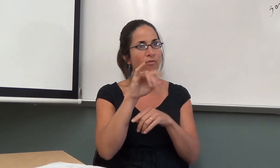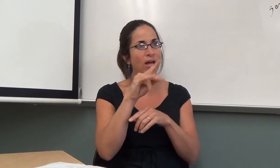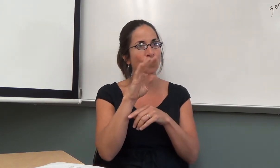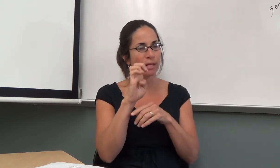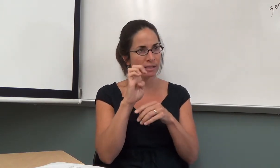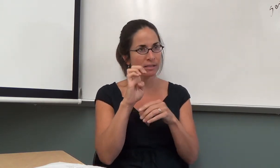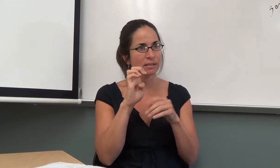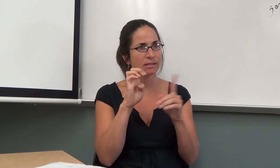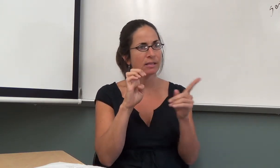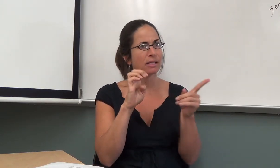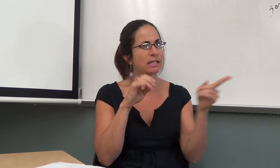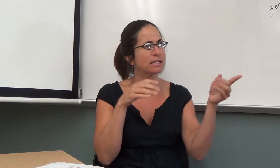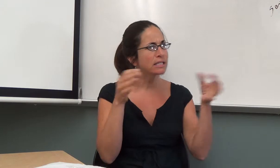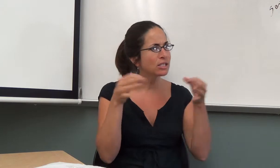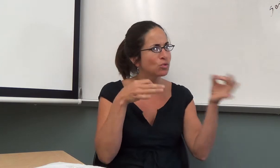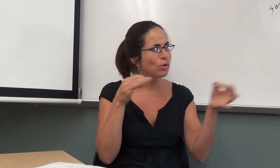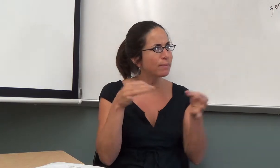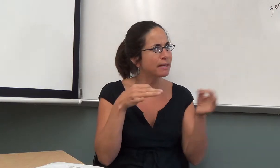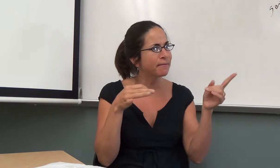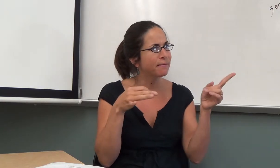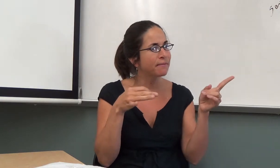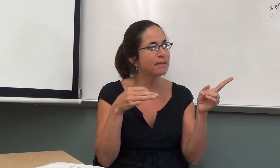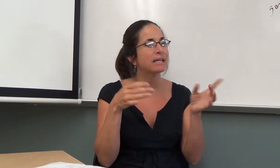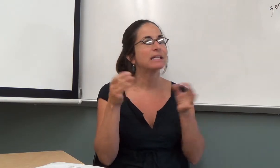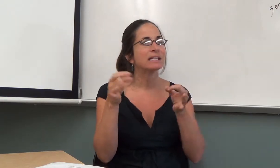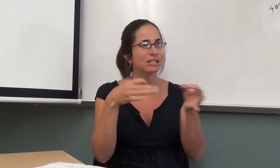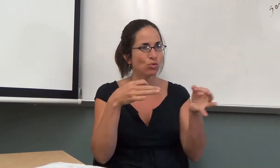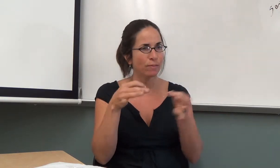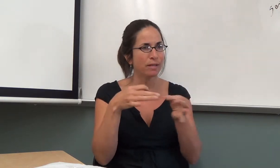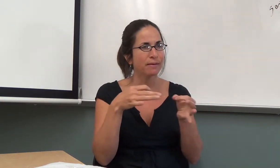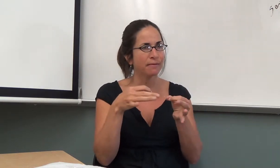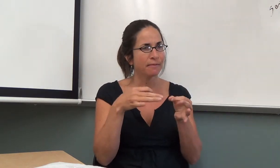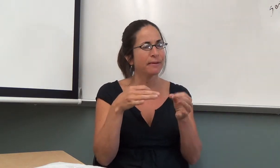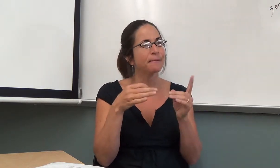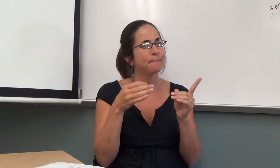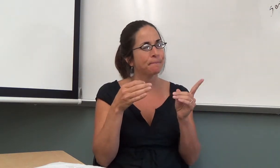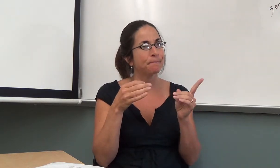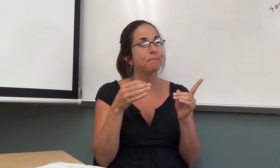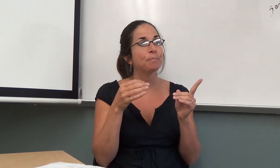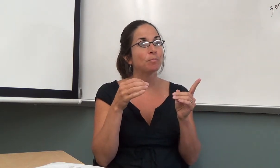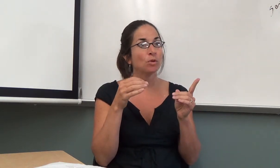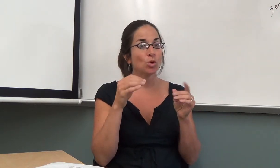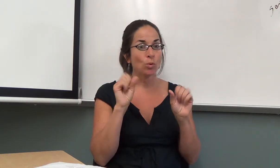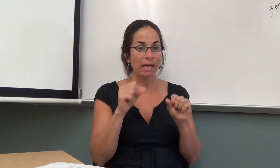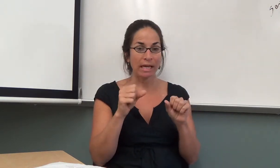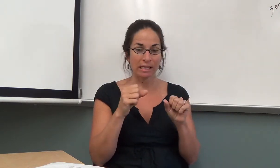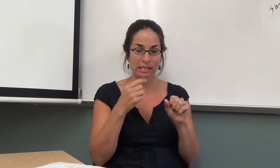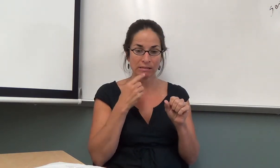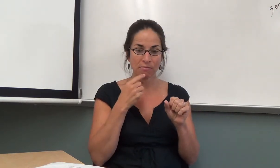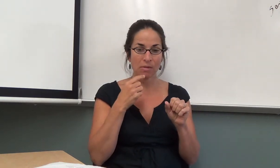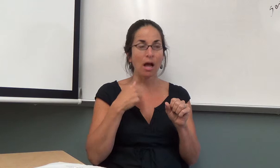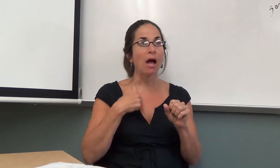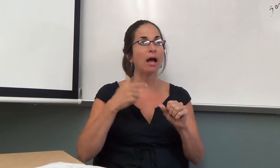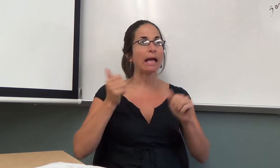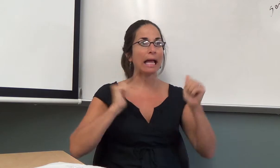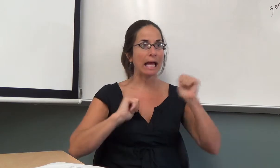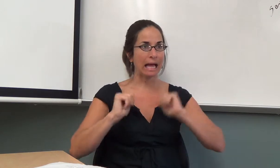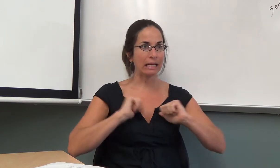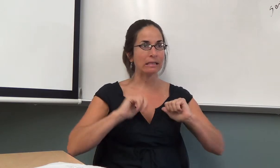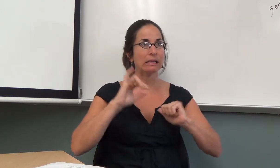non-violence, descriptive then. it is, you could say, I act in a violent manner, Mm-hmm. and then